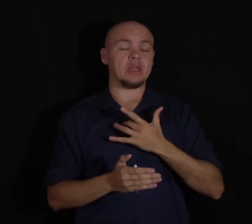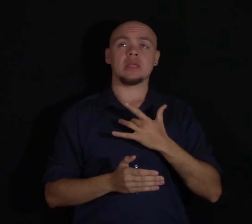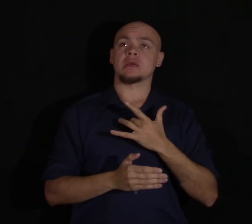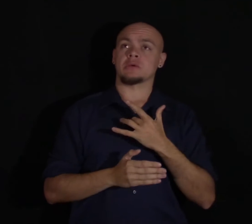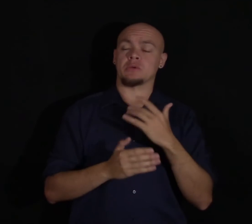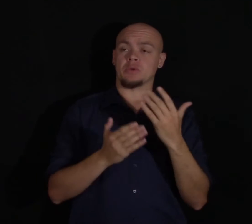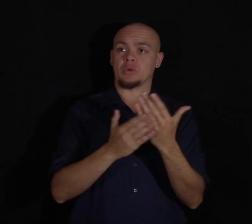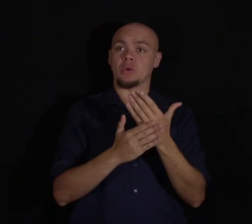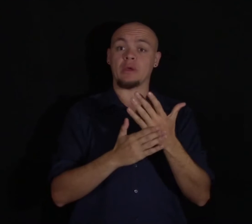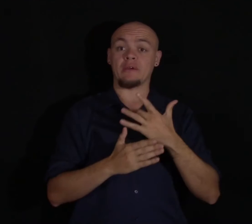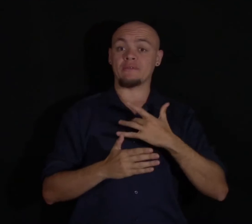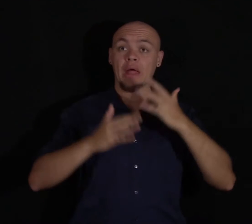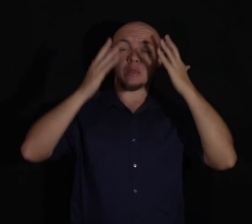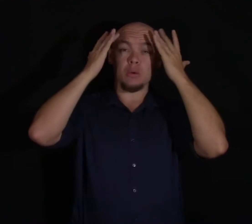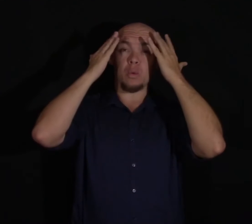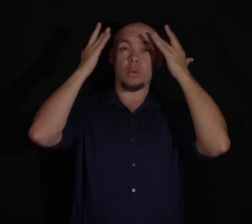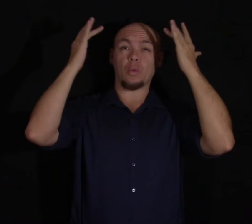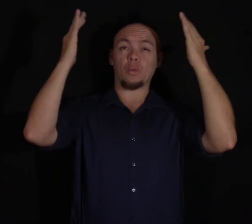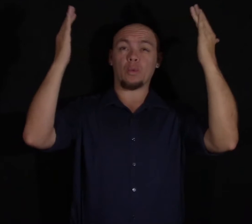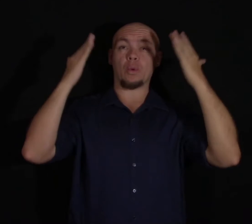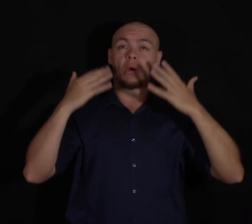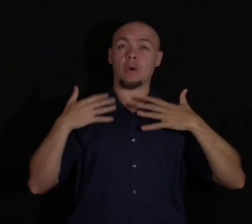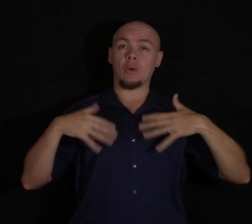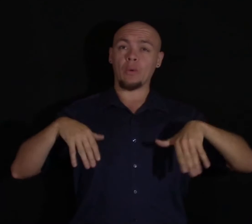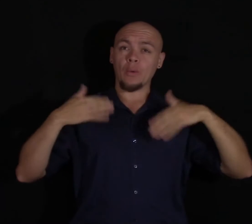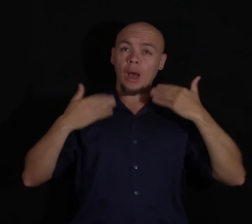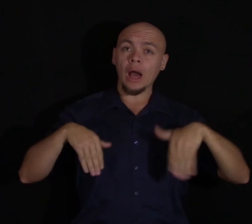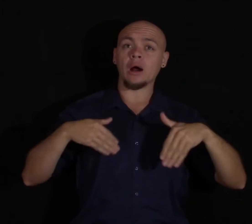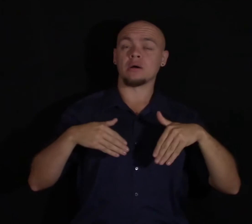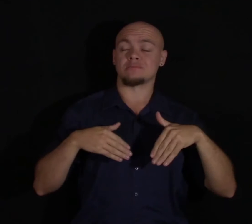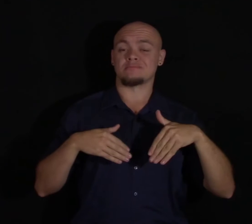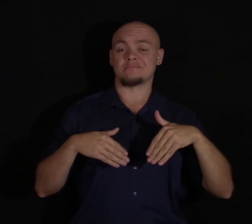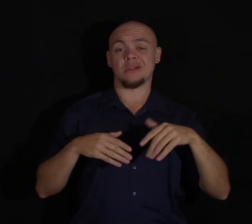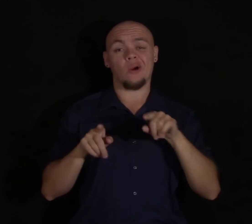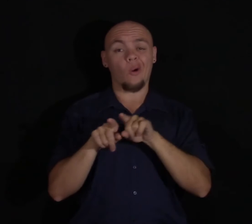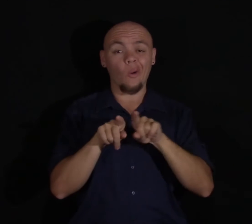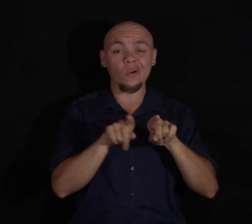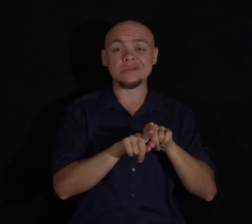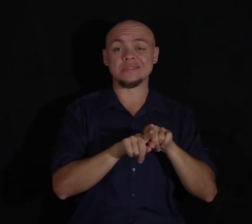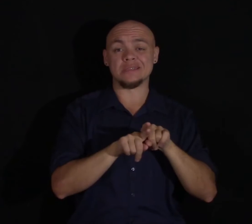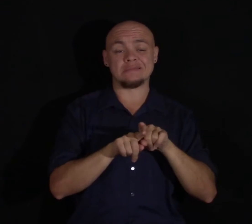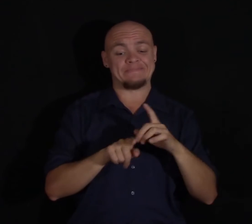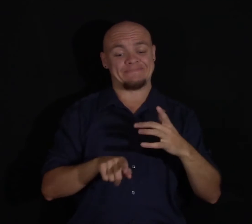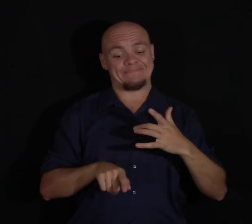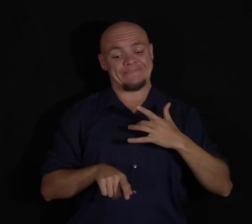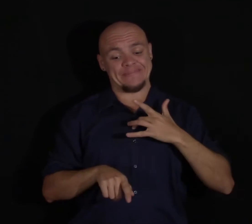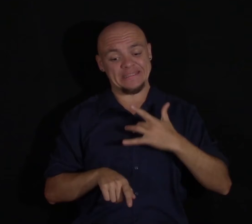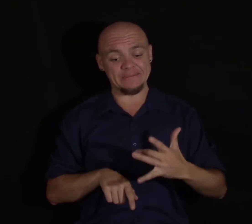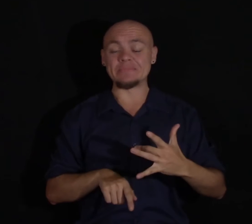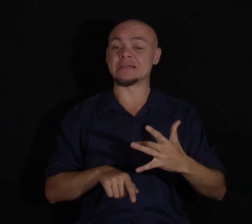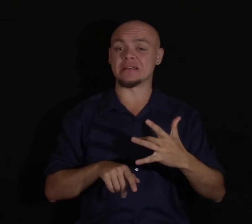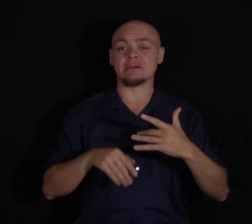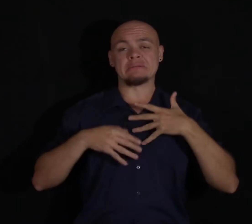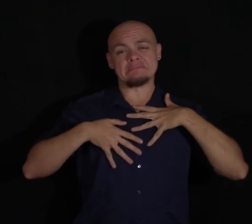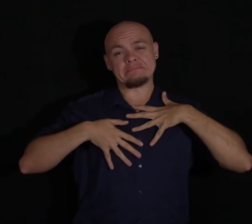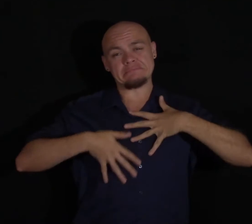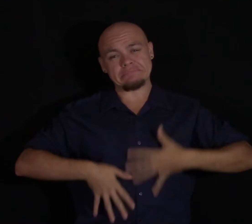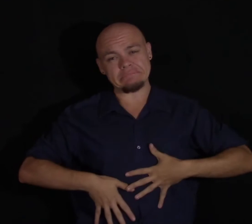ecstasy, but more frequently sunk me into the lowest dejection. In the Sorrows of